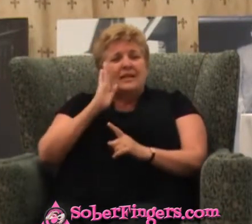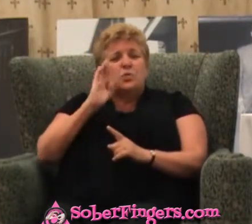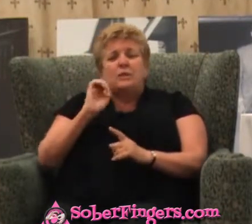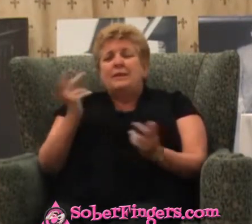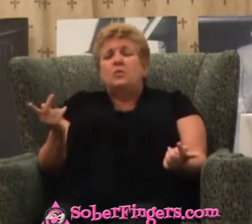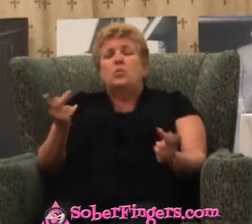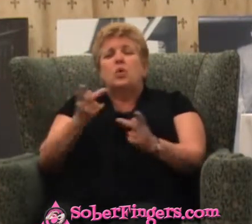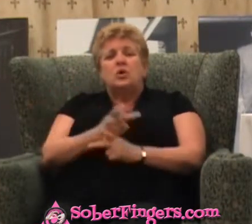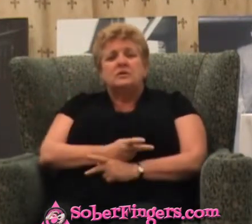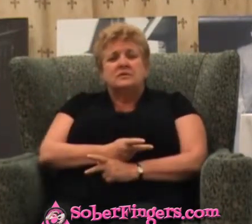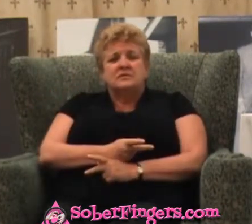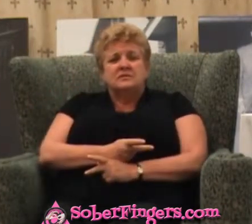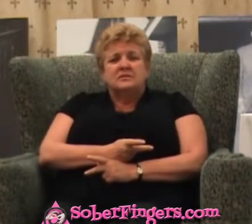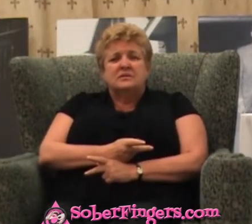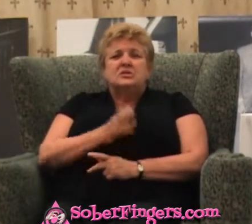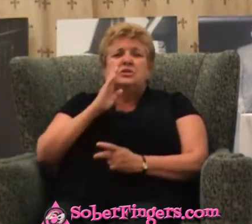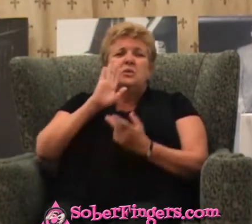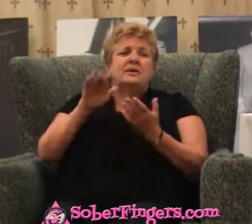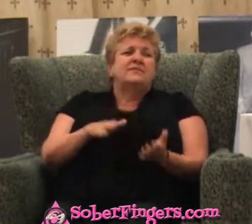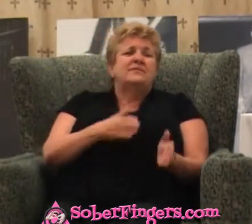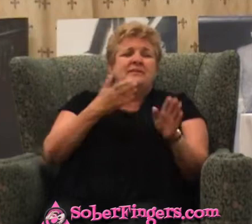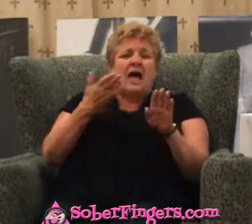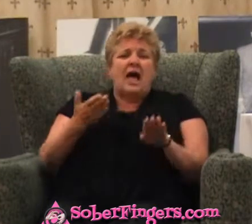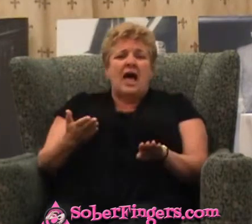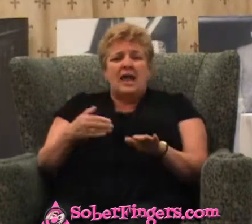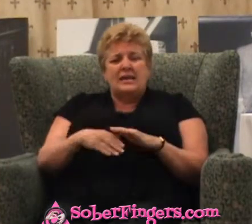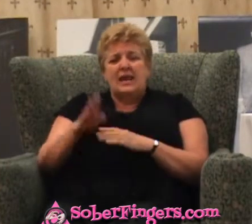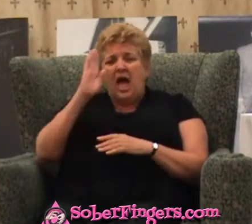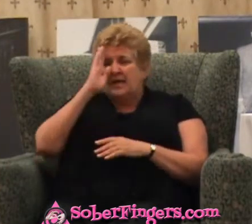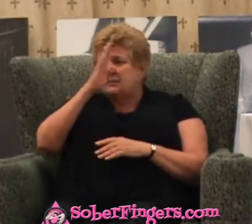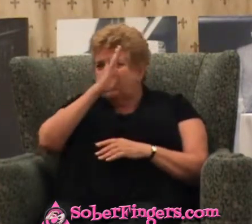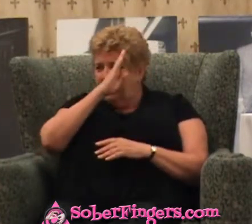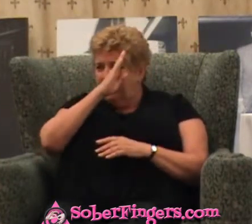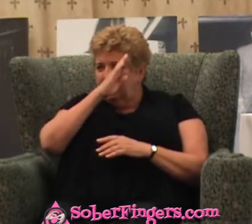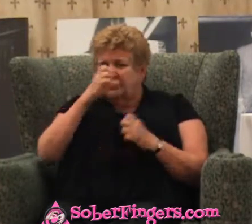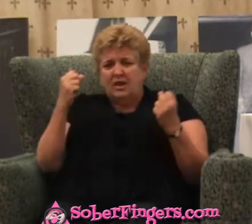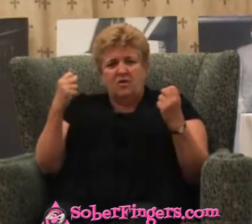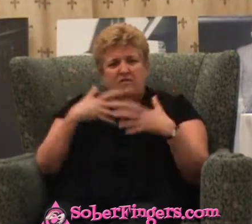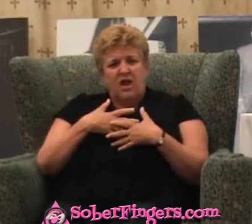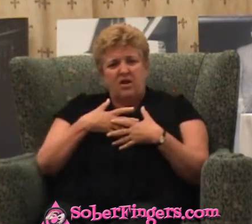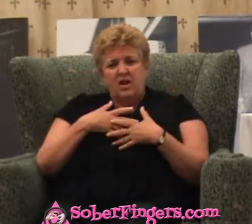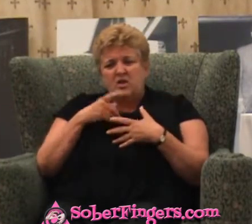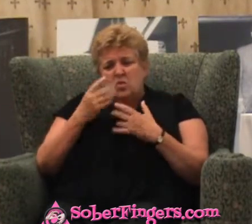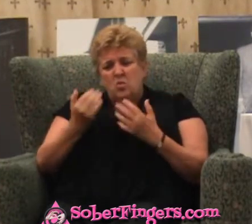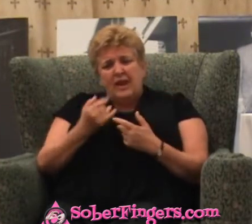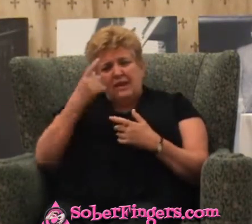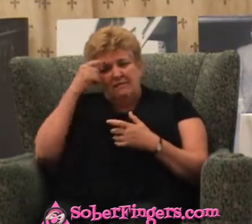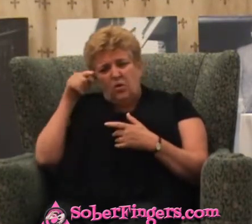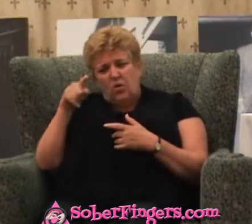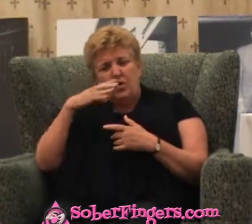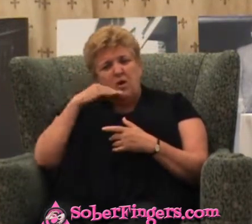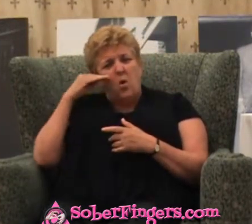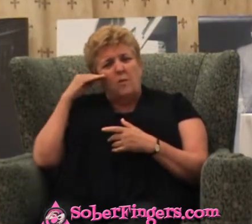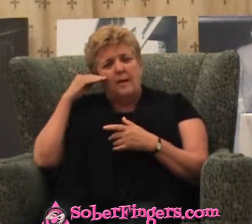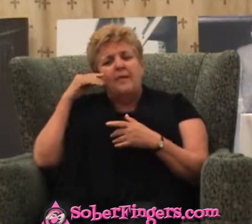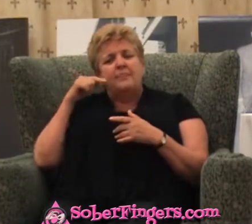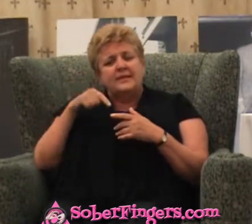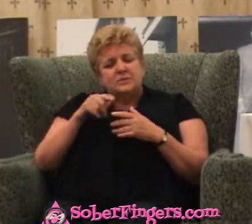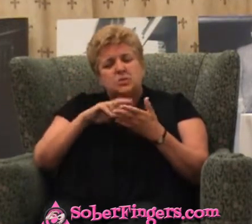at the hospital on a cold slab, her being terrified, and you waiting for her at home. This was meant to be.